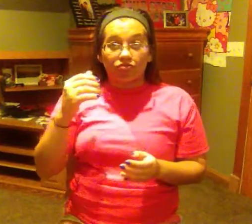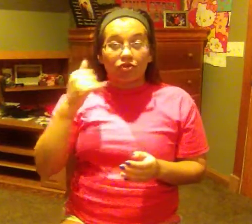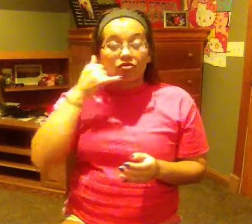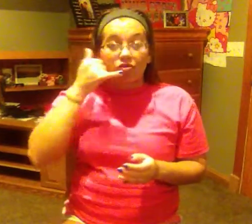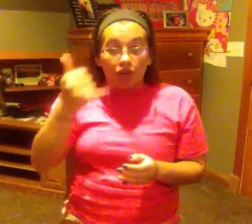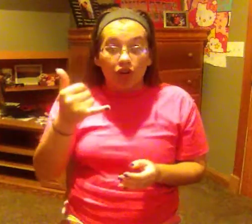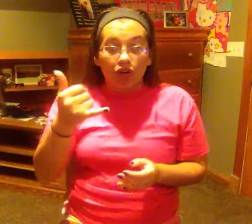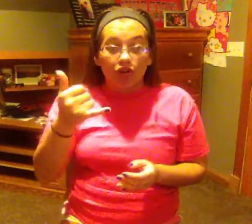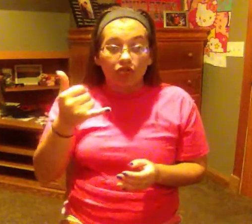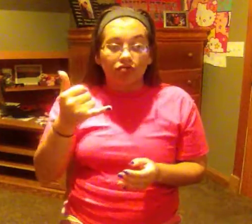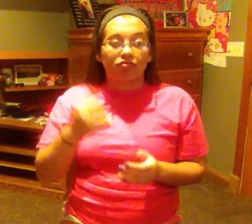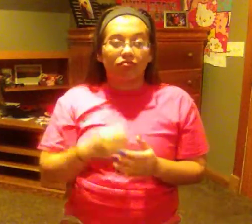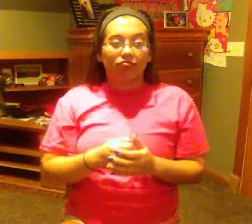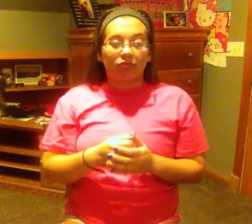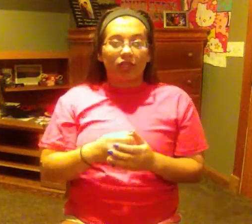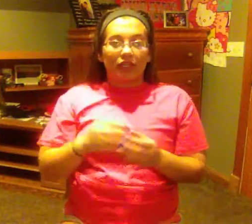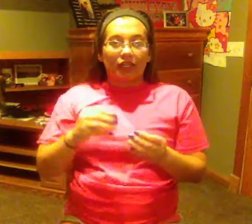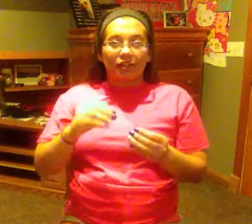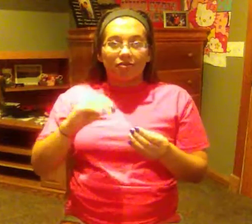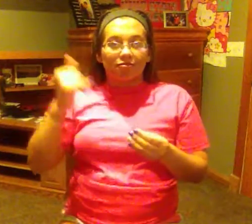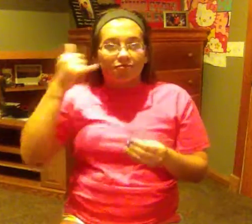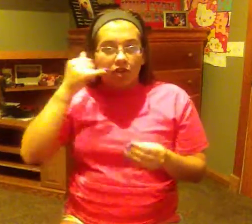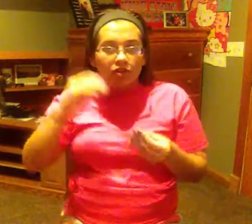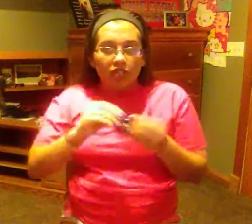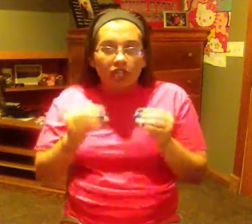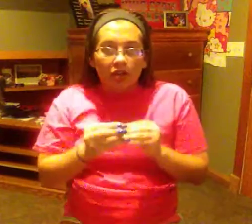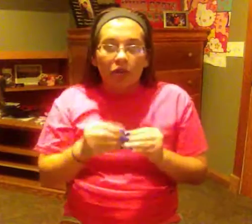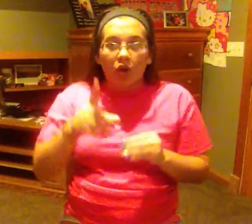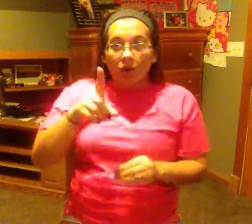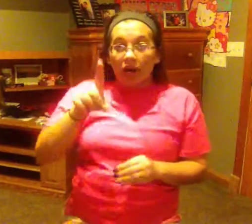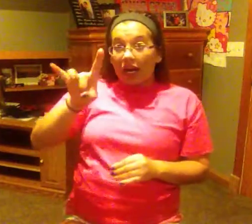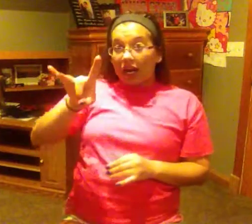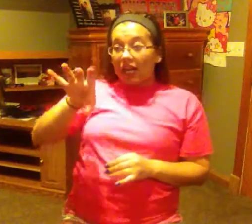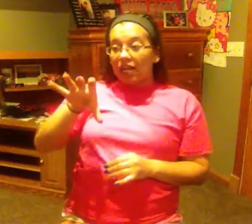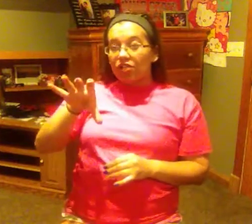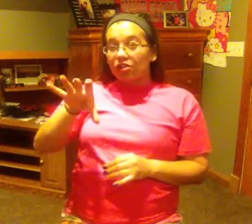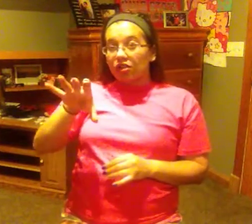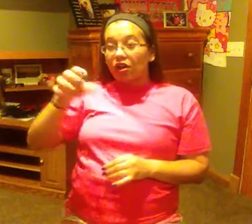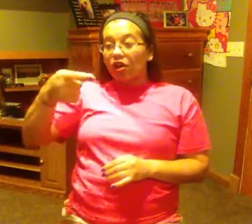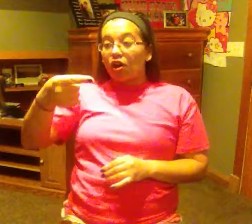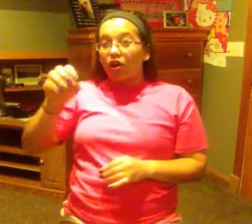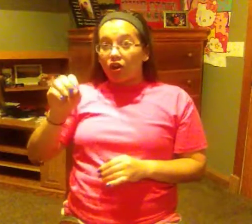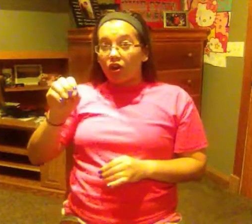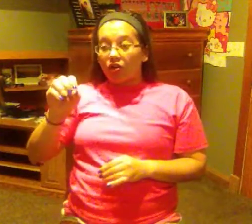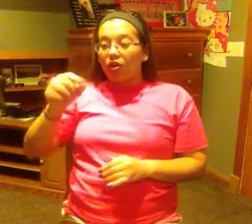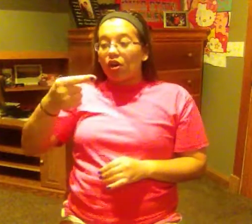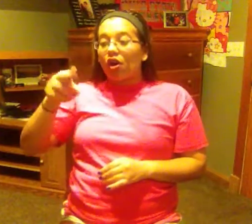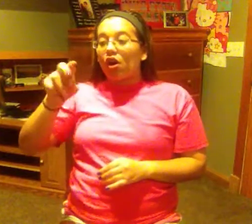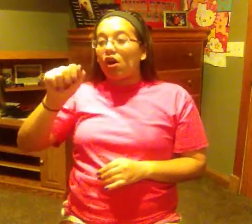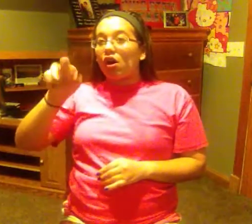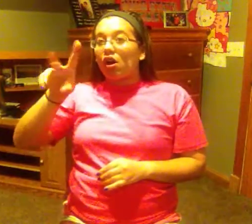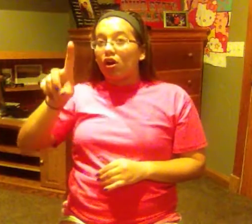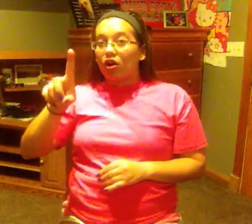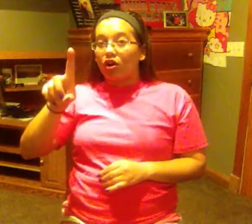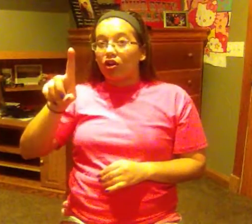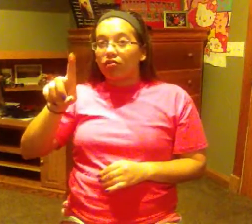recruiter about your place in the National Guard medical career field. Call 1-800-GO-GUARD or click on nationalguard.com and